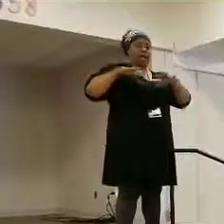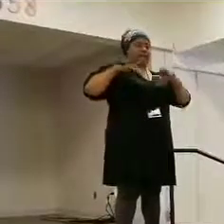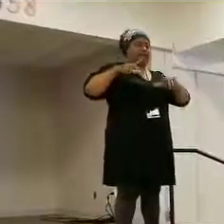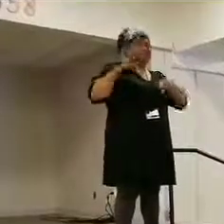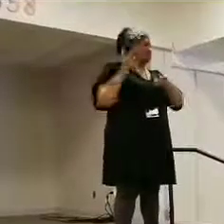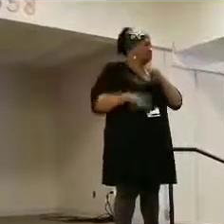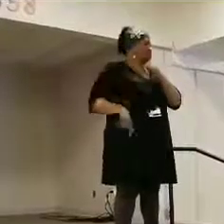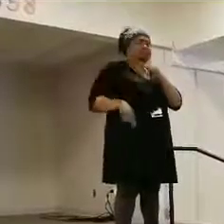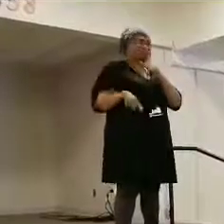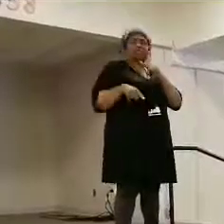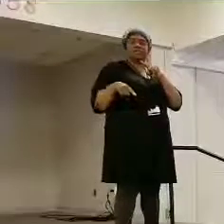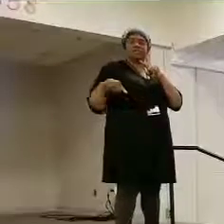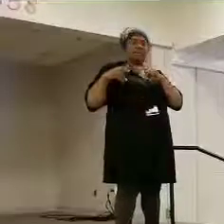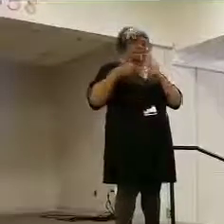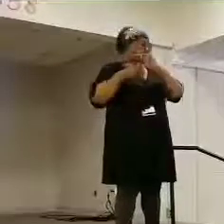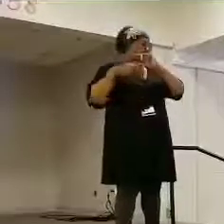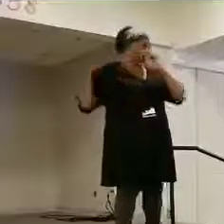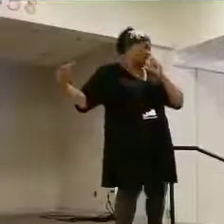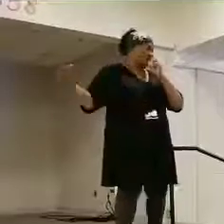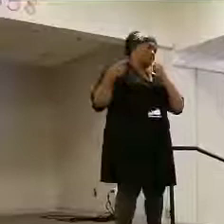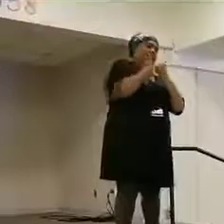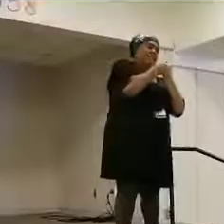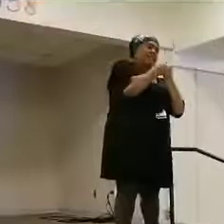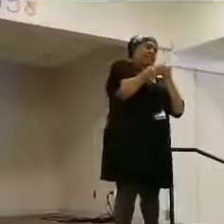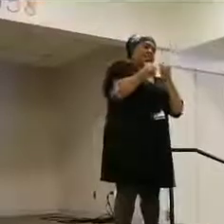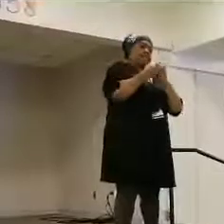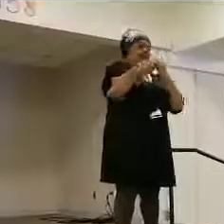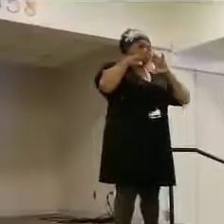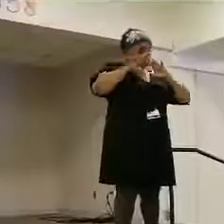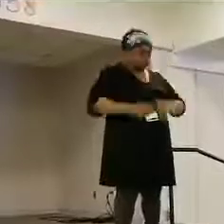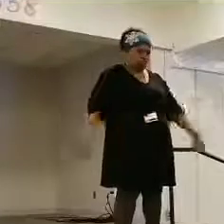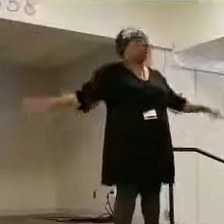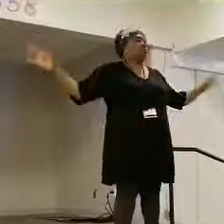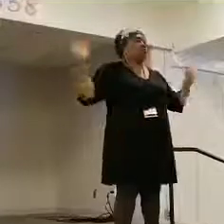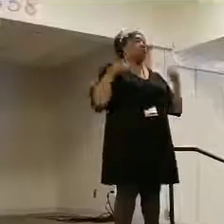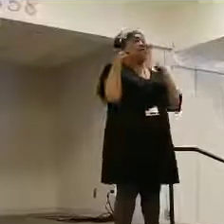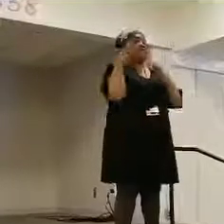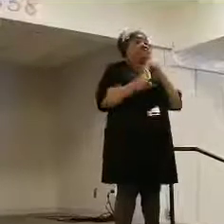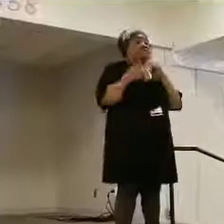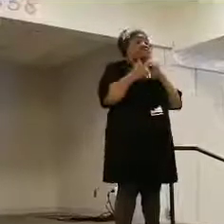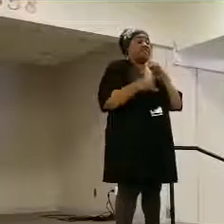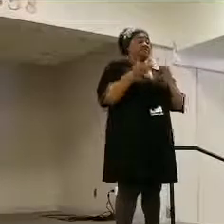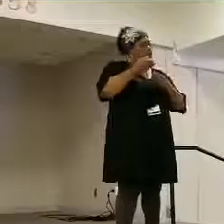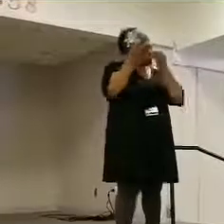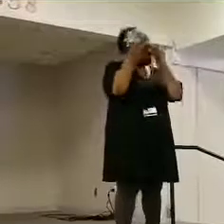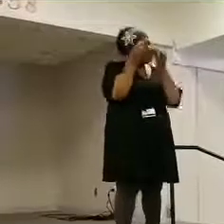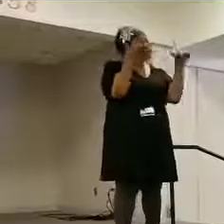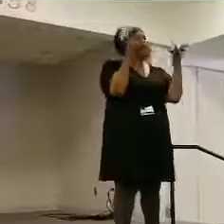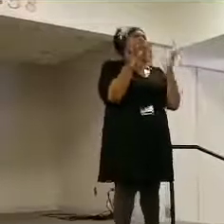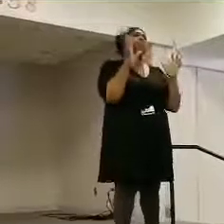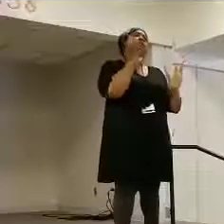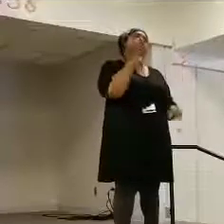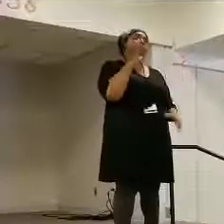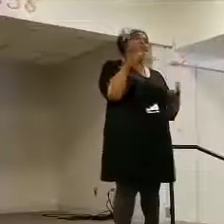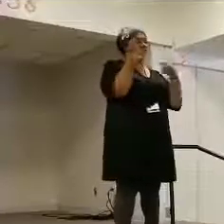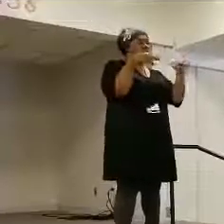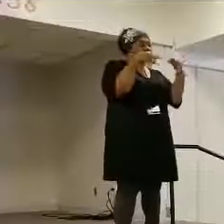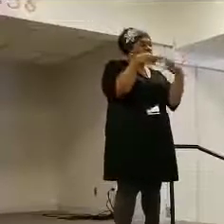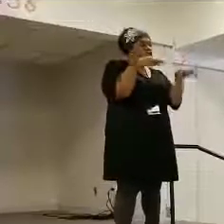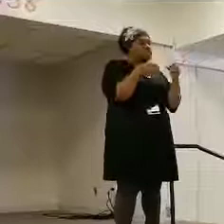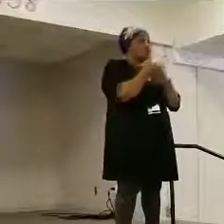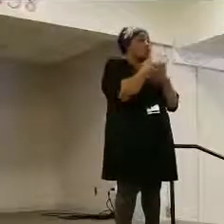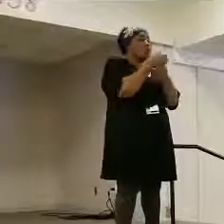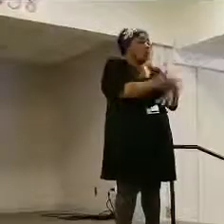as the hurricane impacted that region. Finally, this has been an informative speech discussing the causes of some